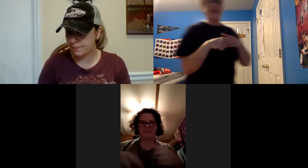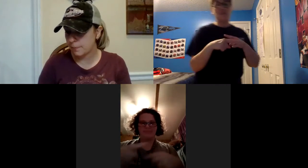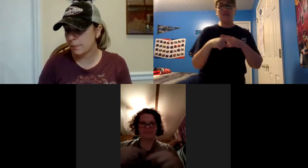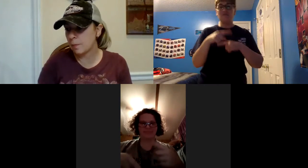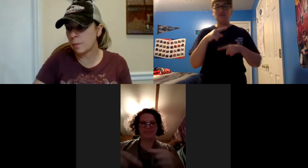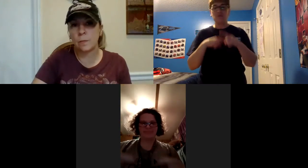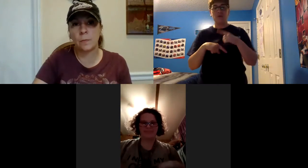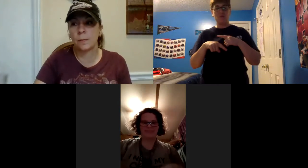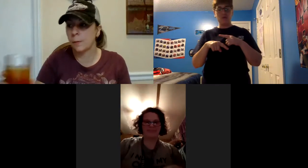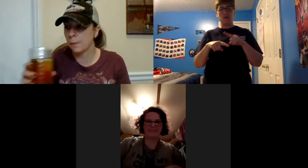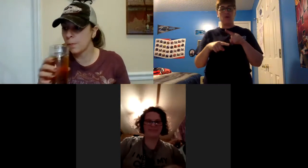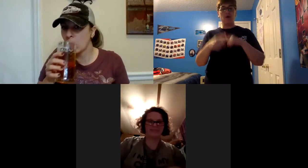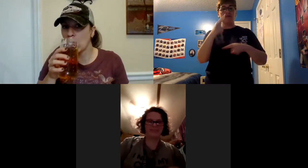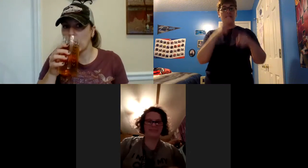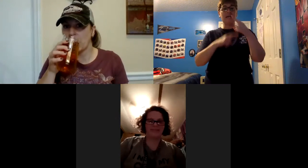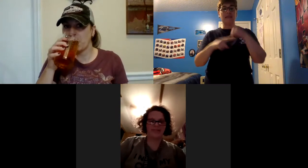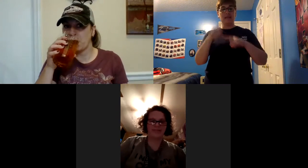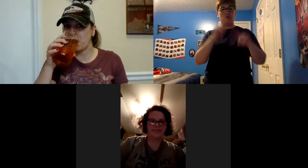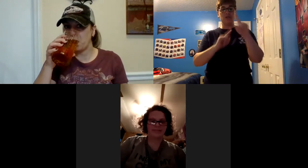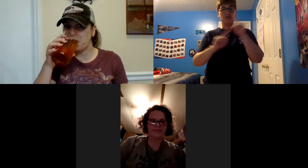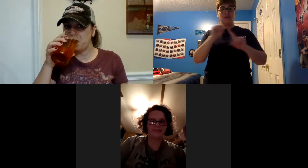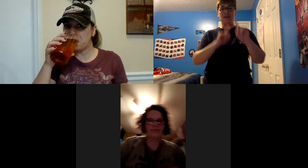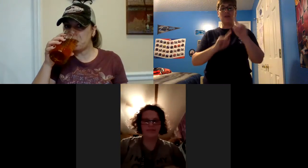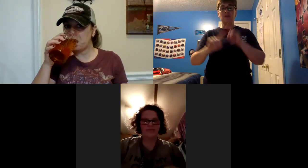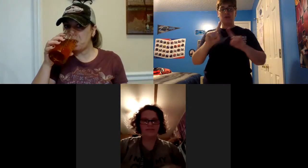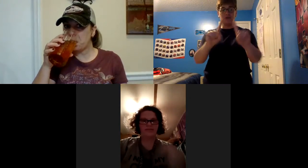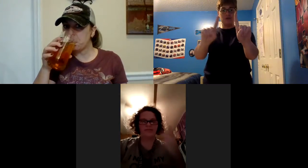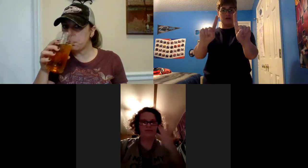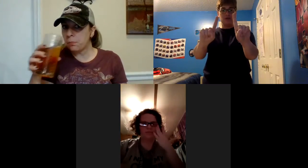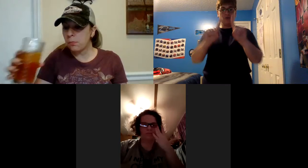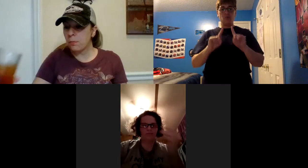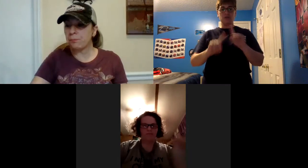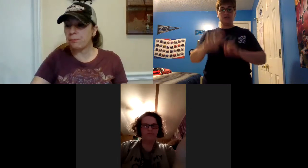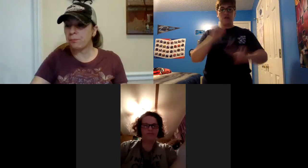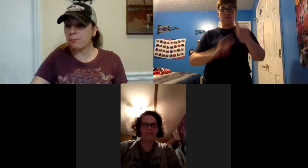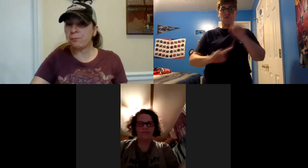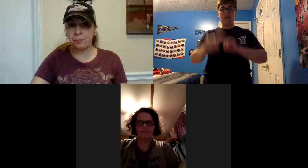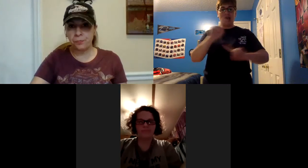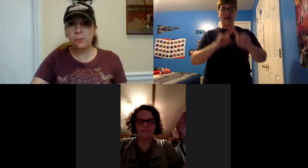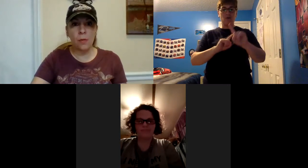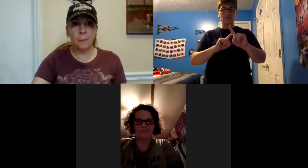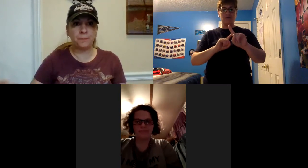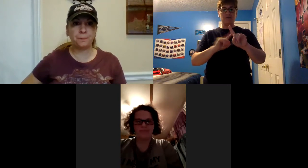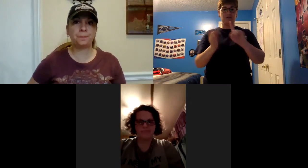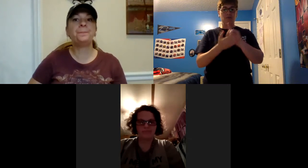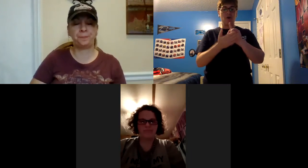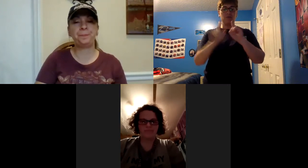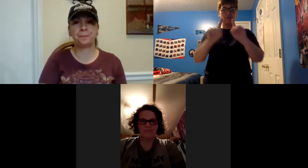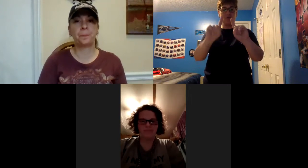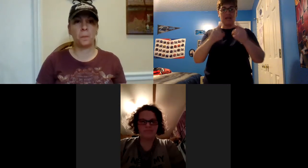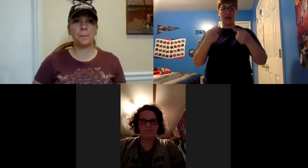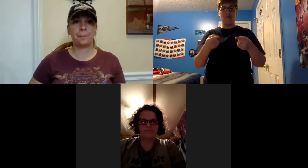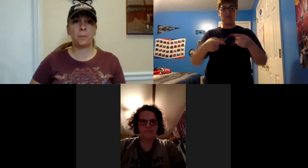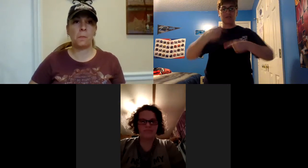And not to be confused where we were going over sign language. There your ones are kind of pointing out. Your palms